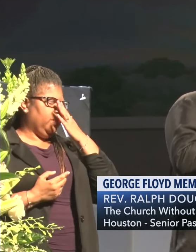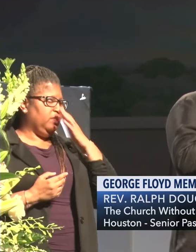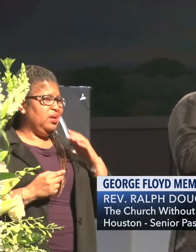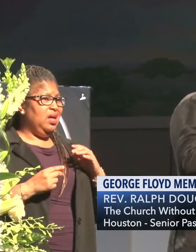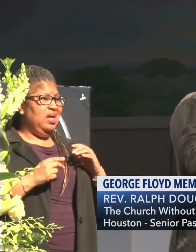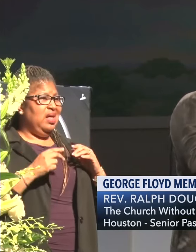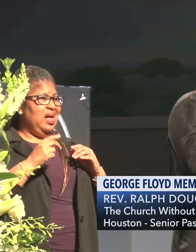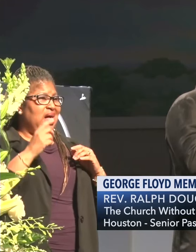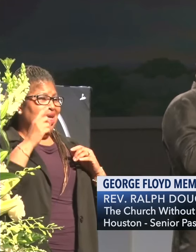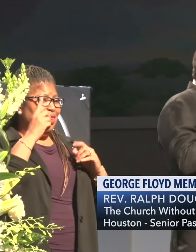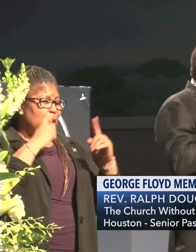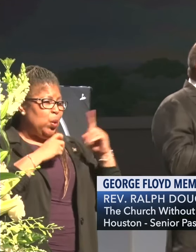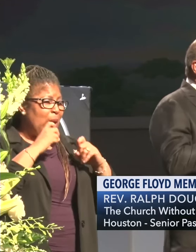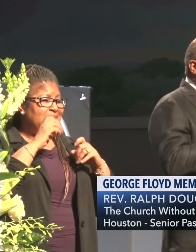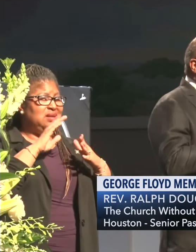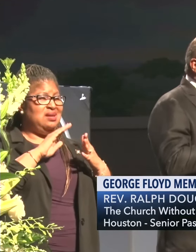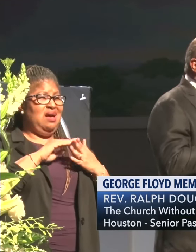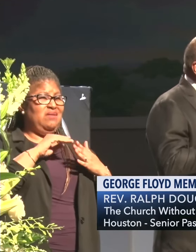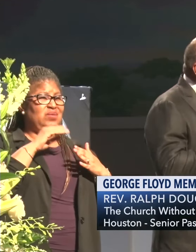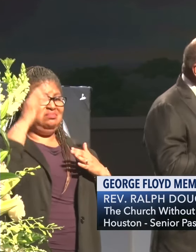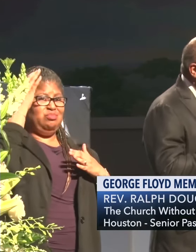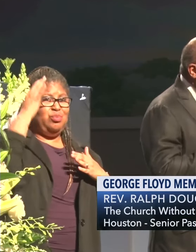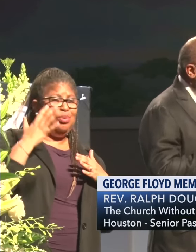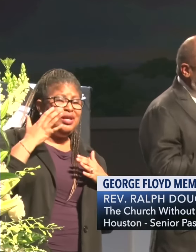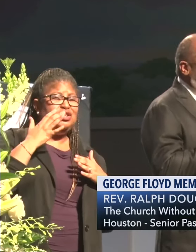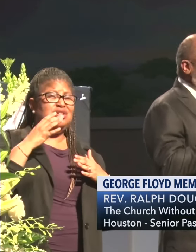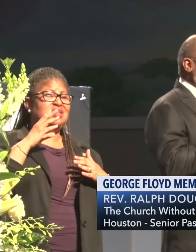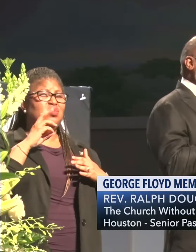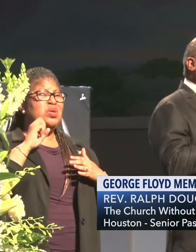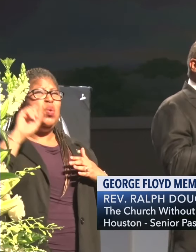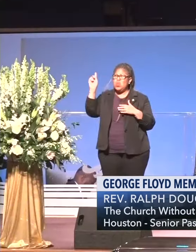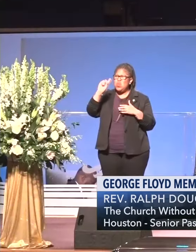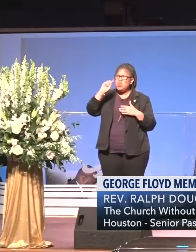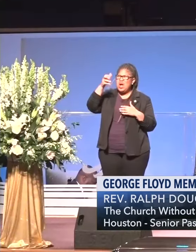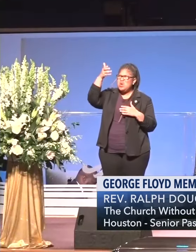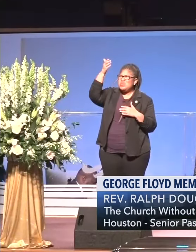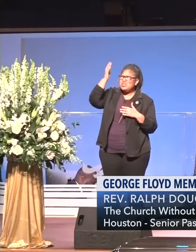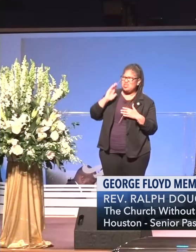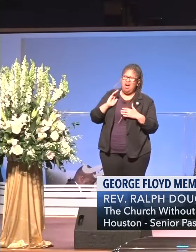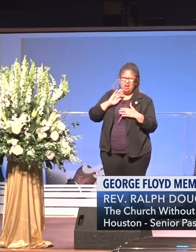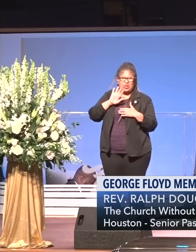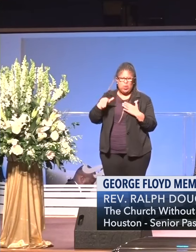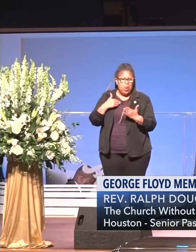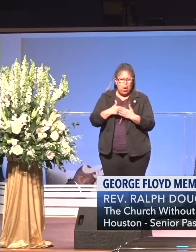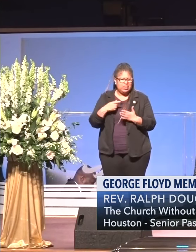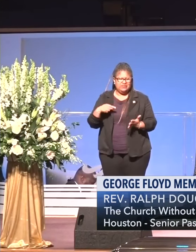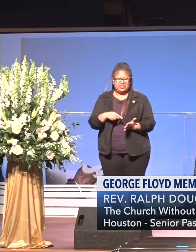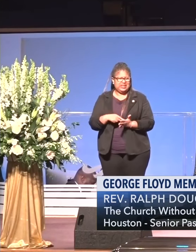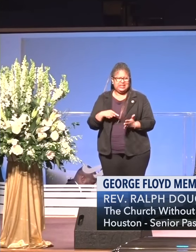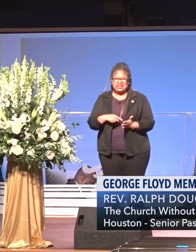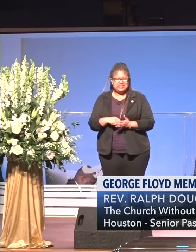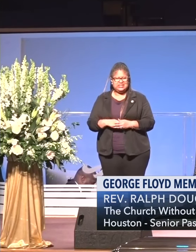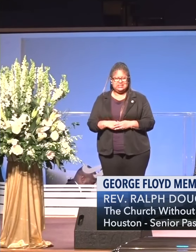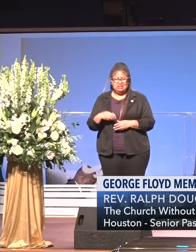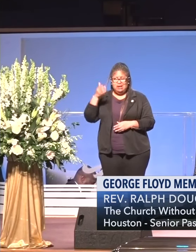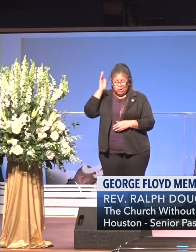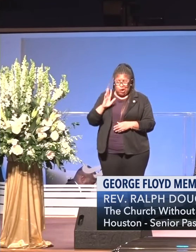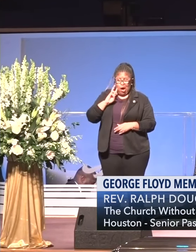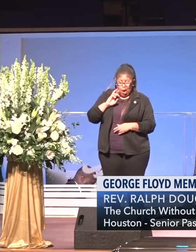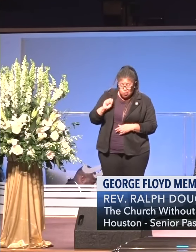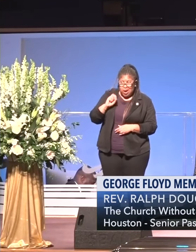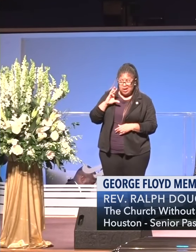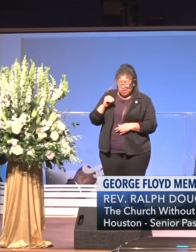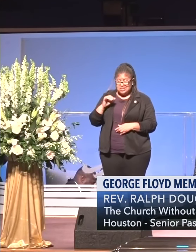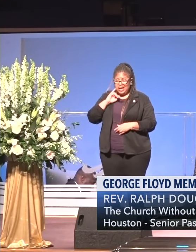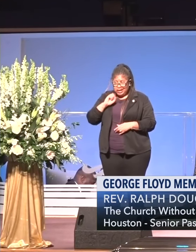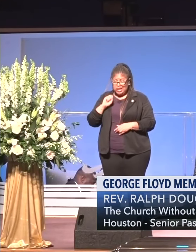The question of theology and theodysy is where was God in all of this? God was and is